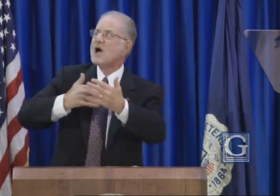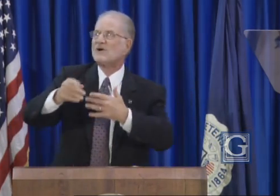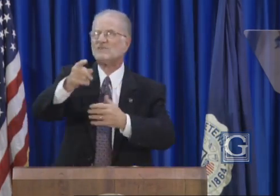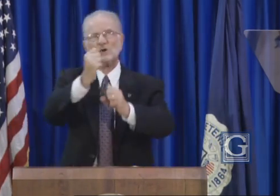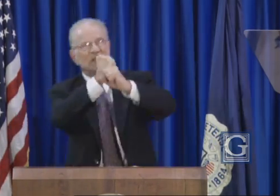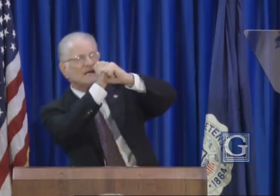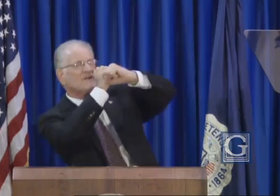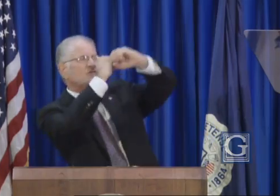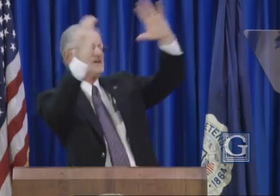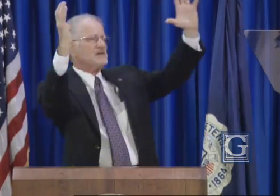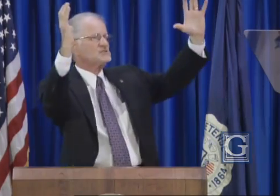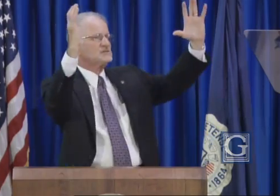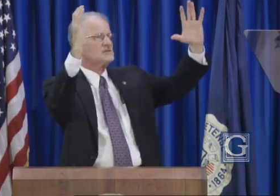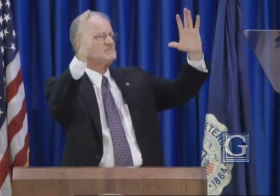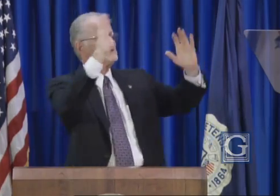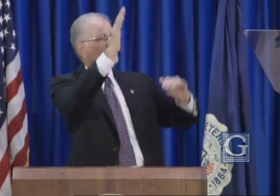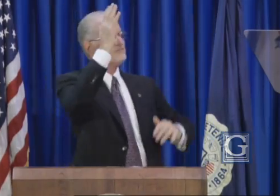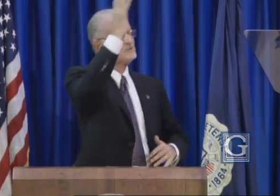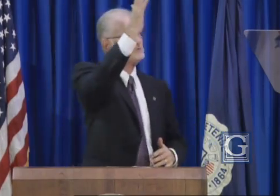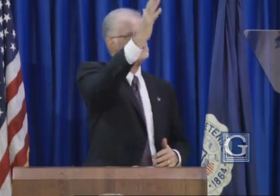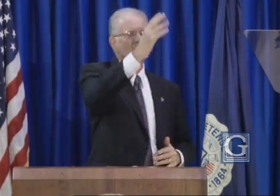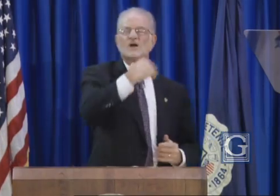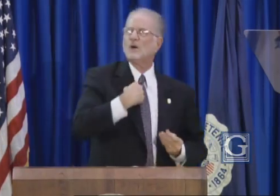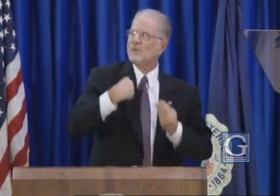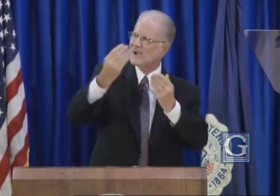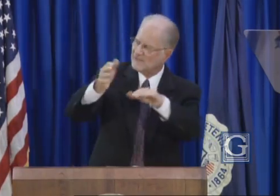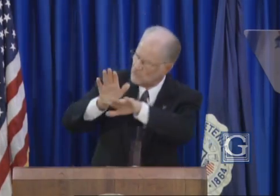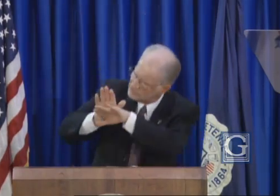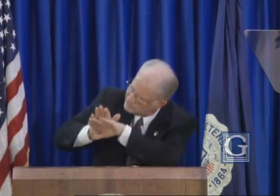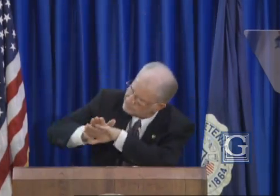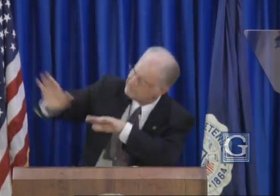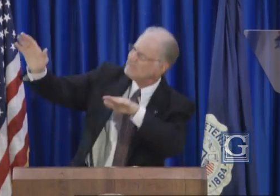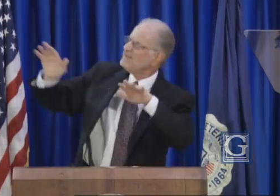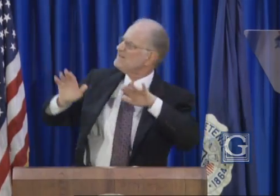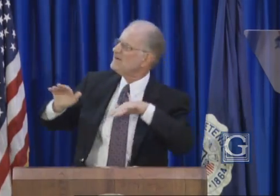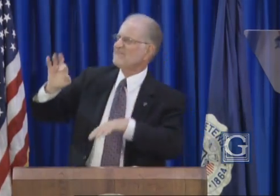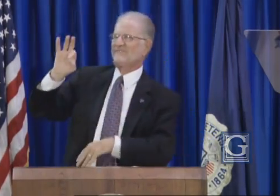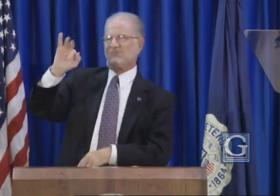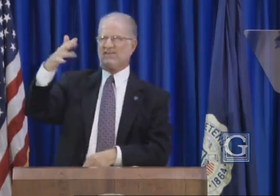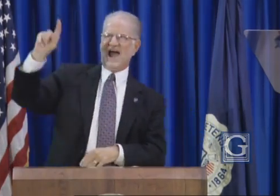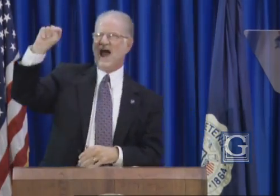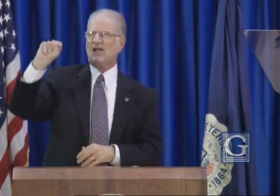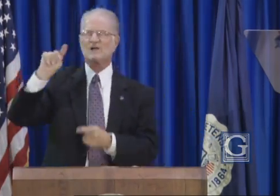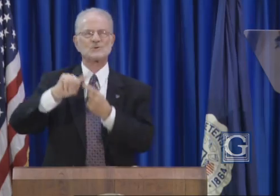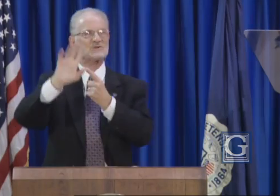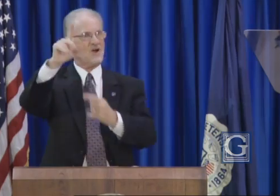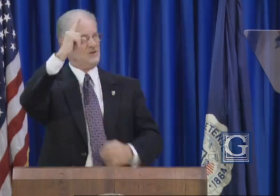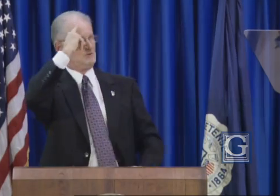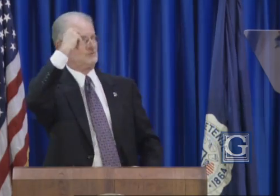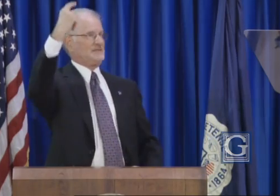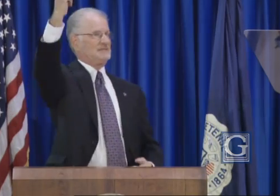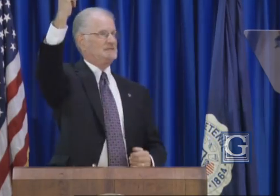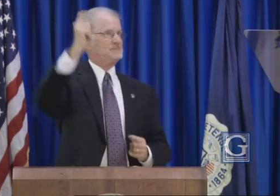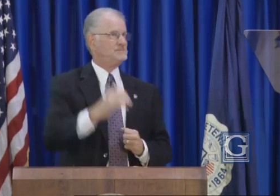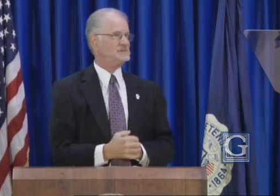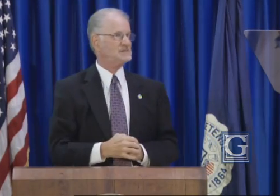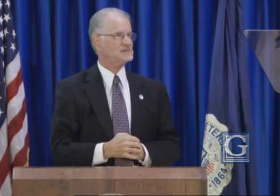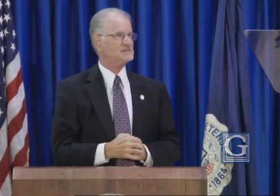And we will tell our students, however you envision your future, We will give flight to